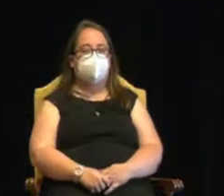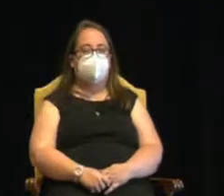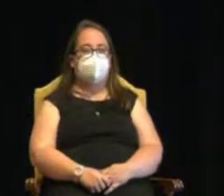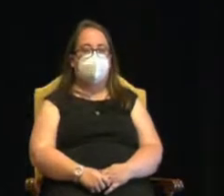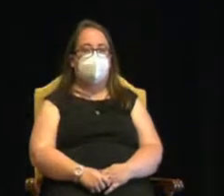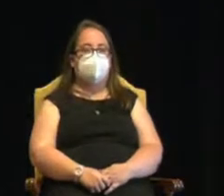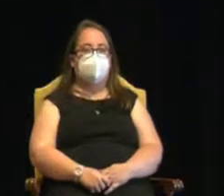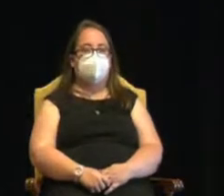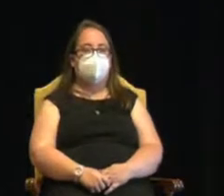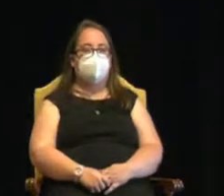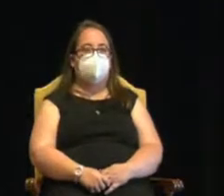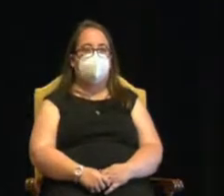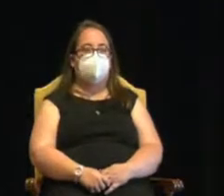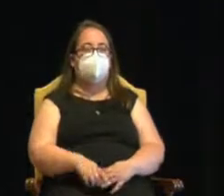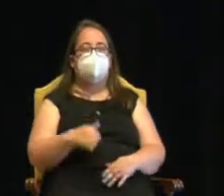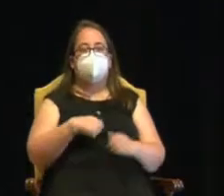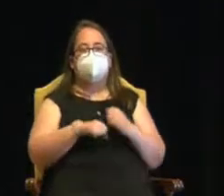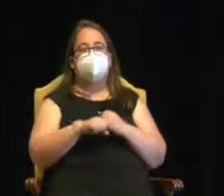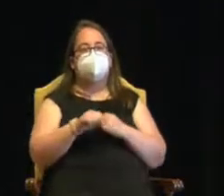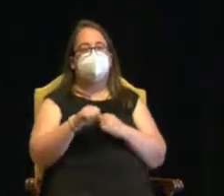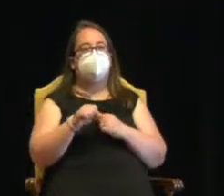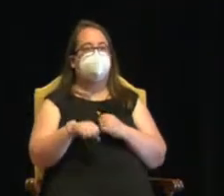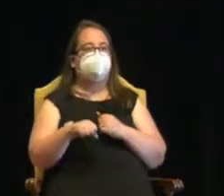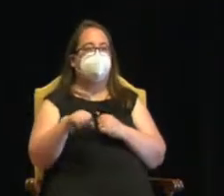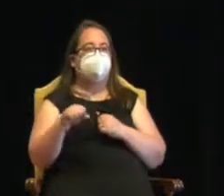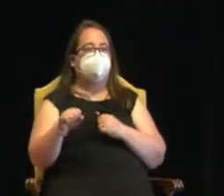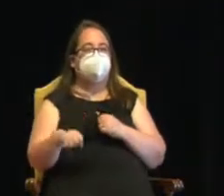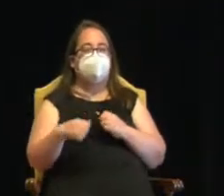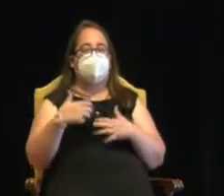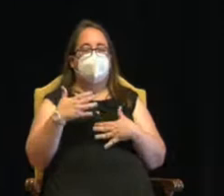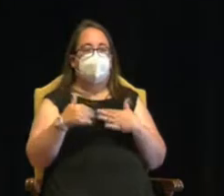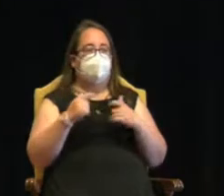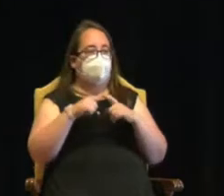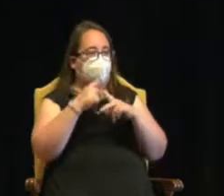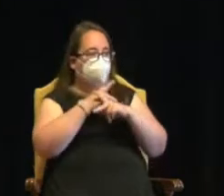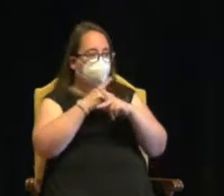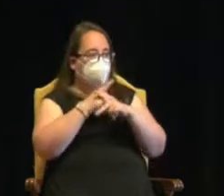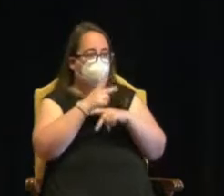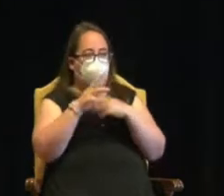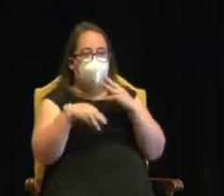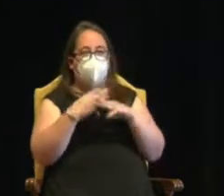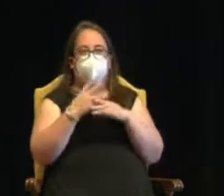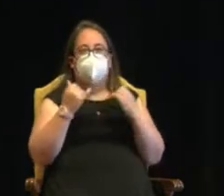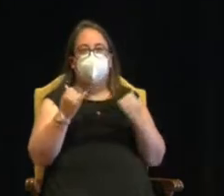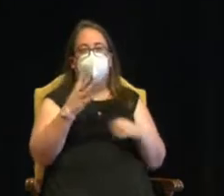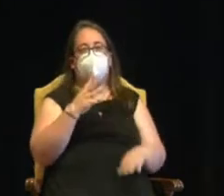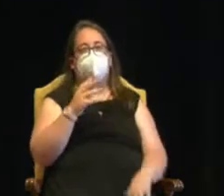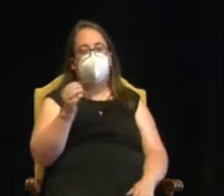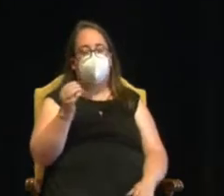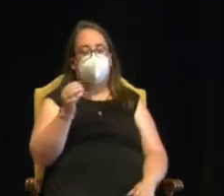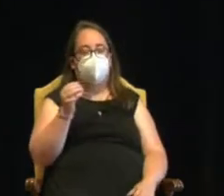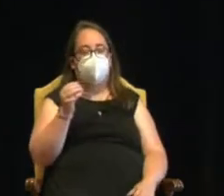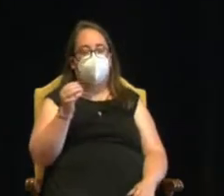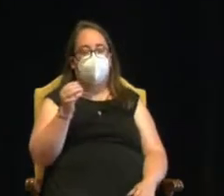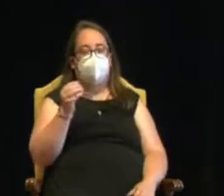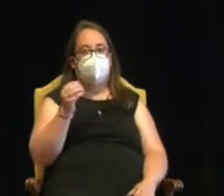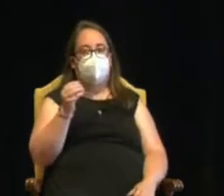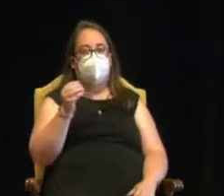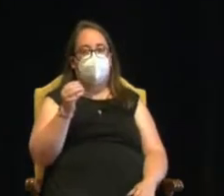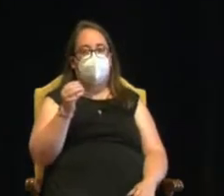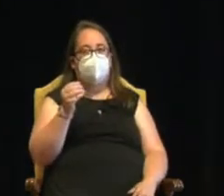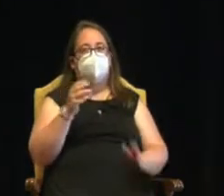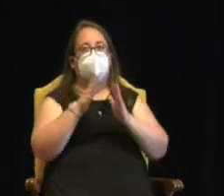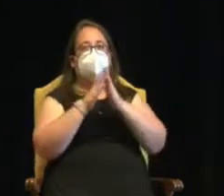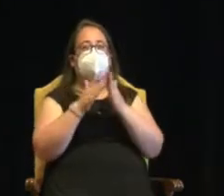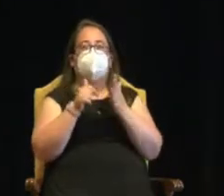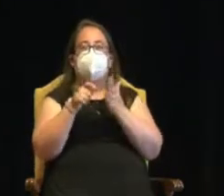I'm just kind of rambling through the world now and trying to make sense of it. And the book that